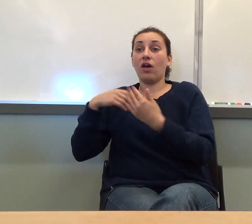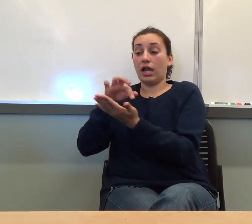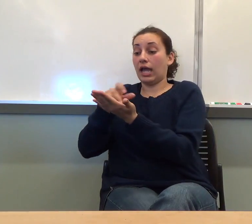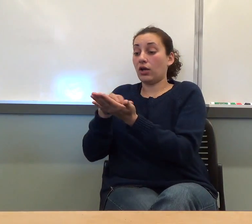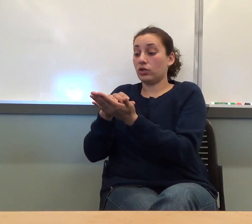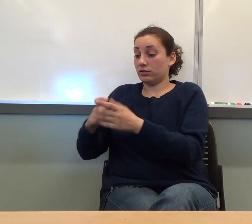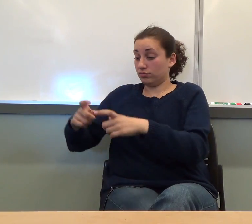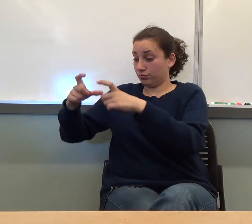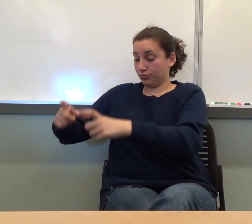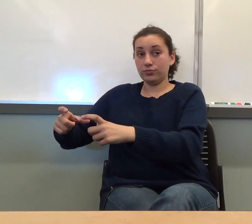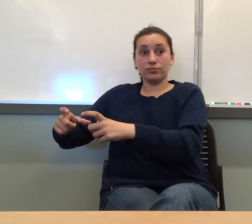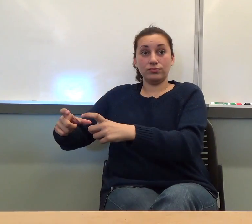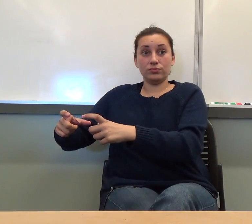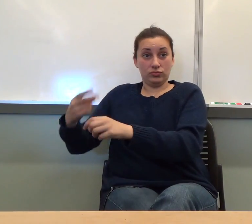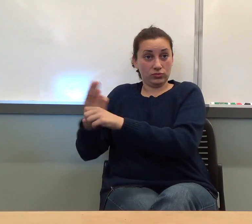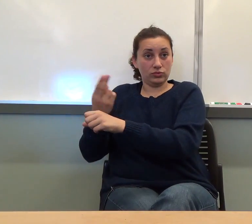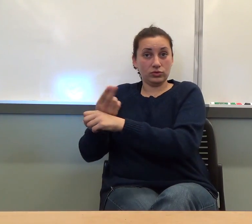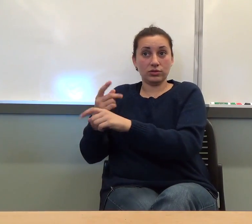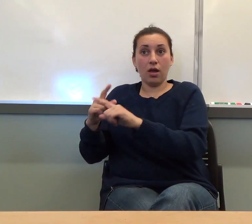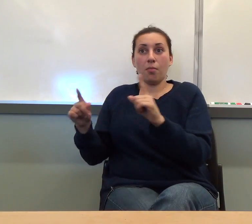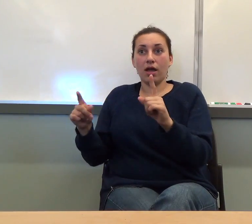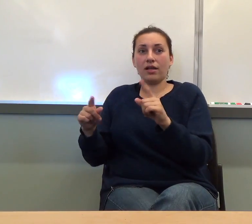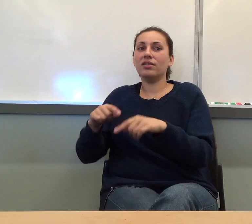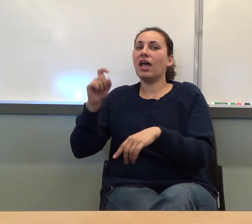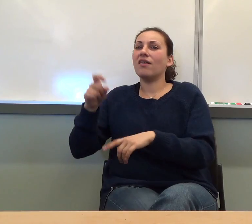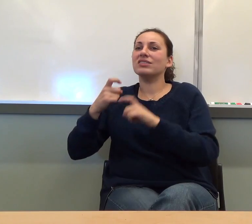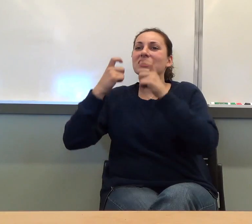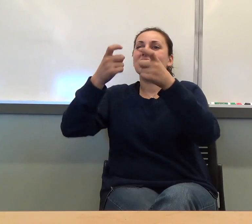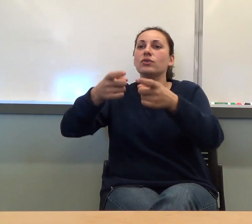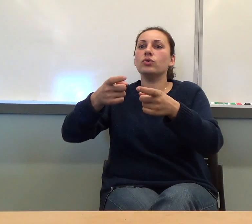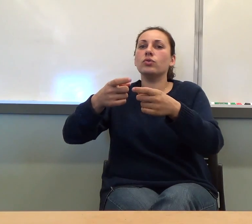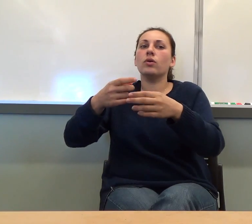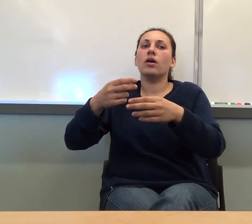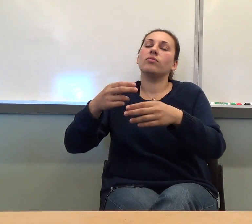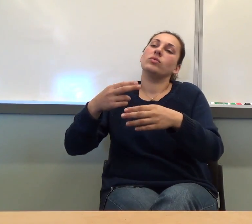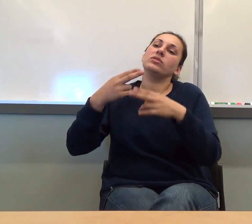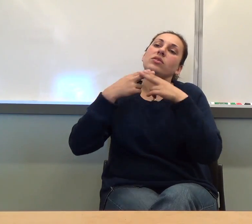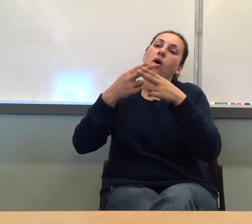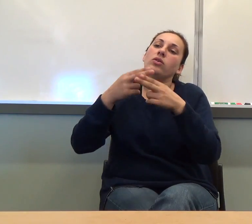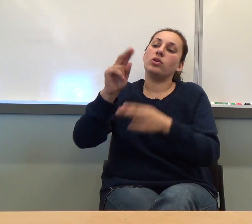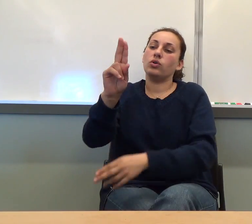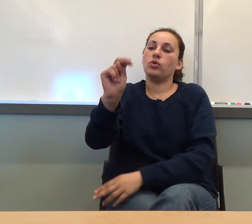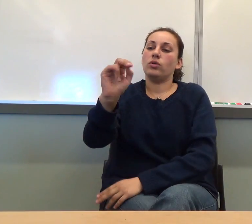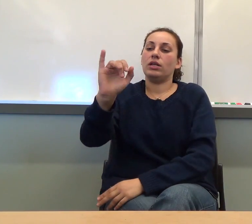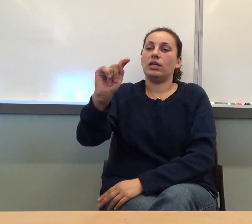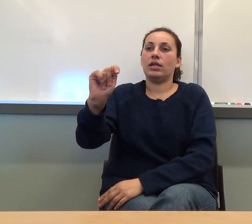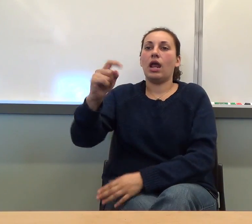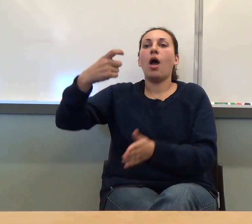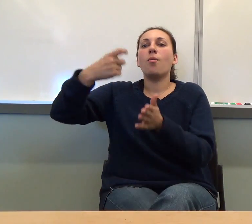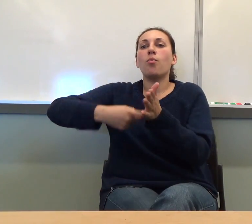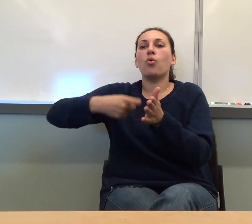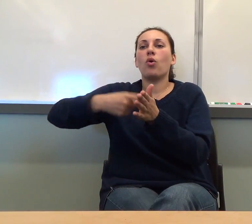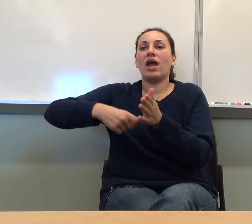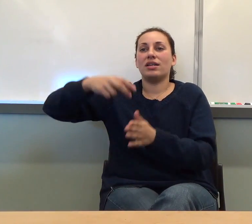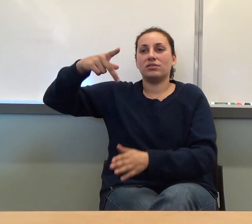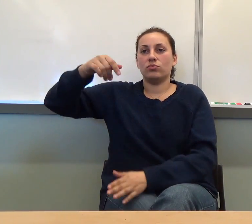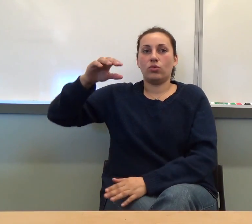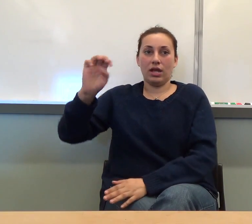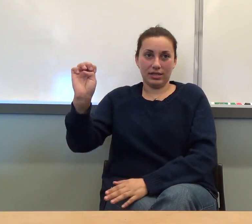supermarkets. They do have to give you what's called a unit price. Now, Safeway has wonderful ways of working around